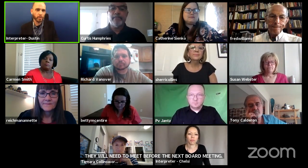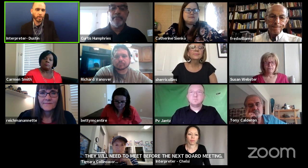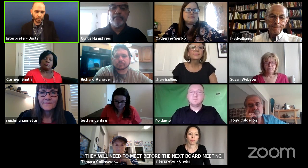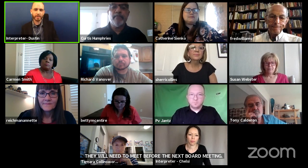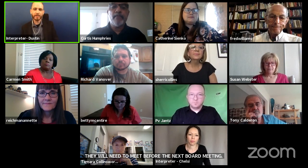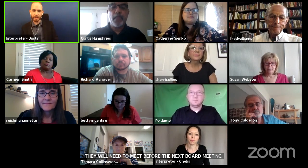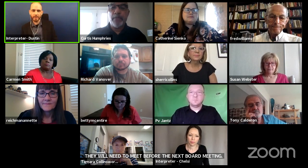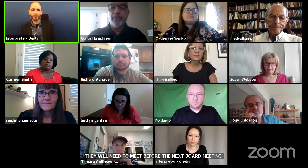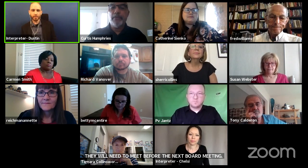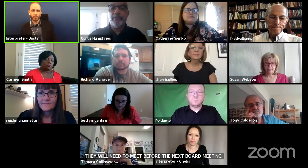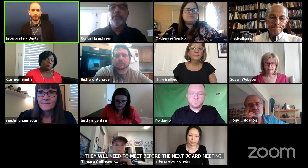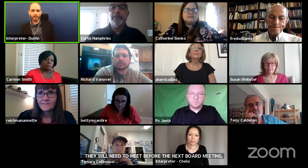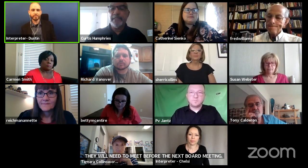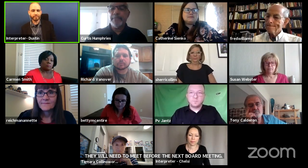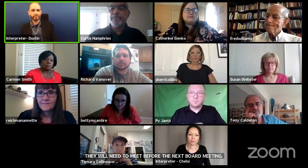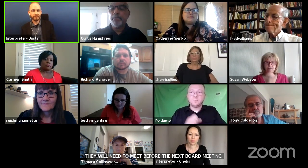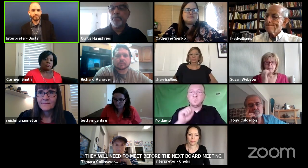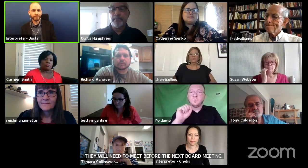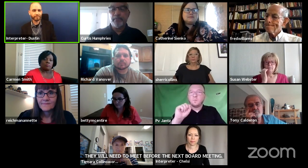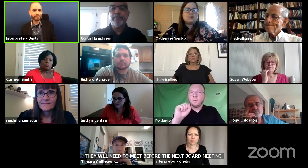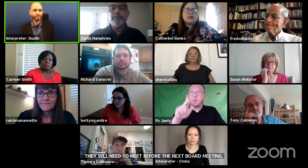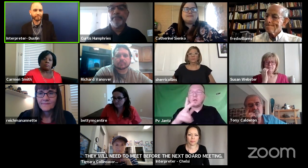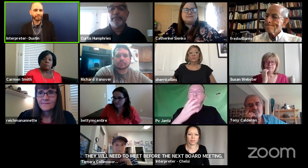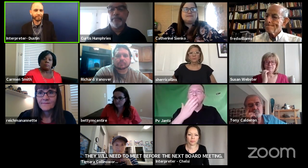And it'll be presented at the next board meeting.